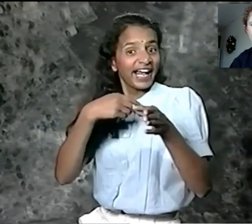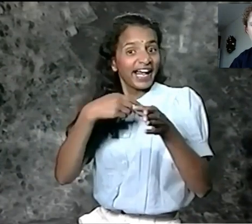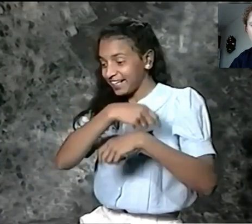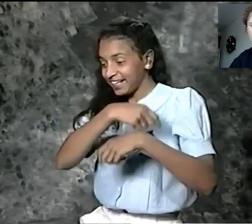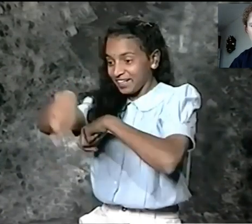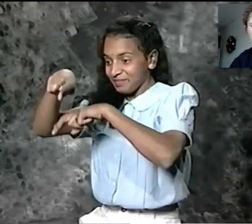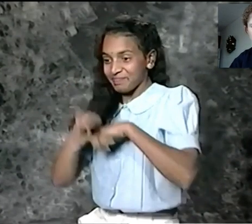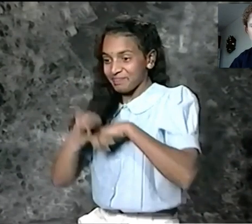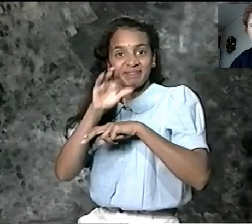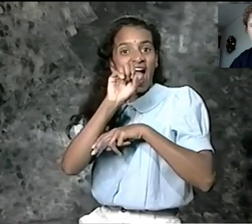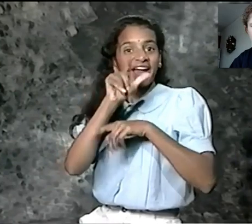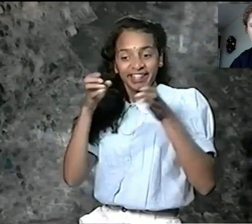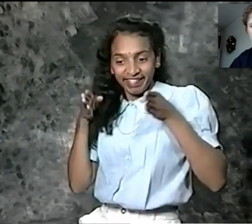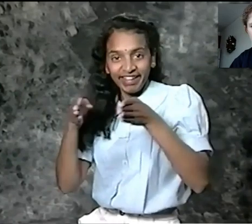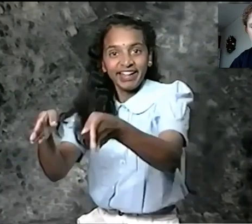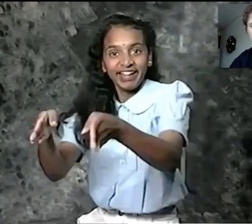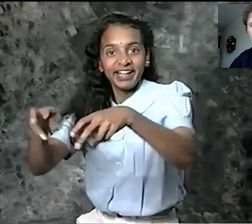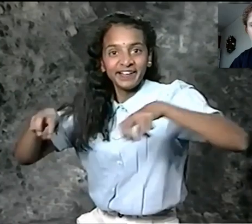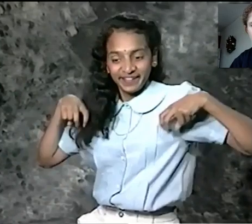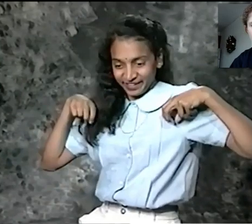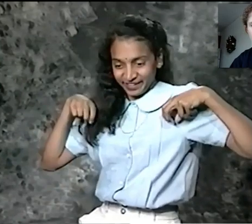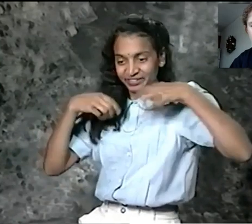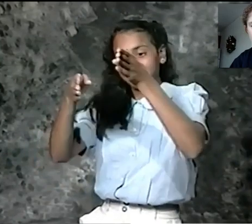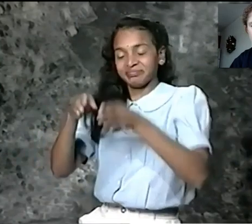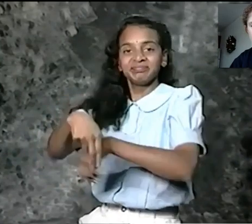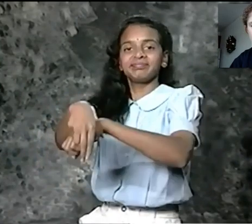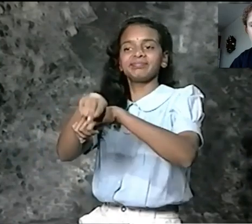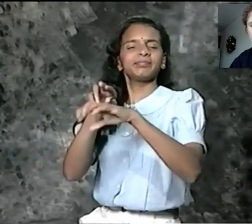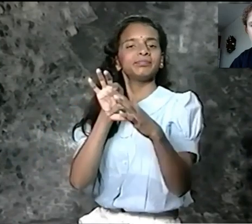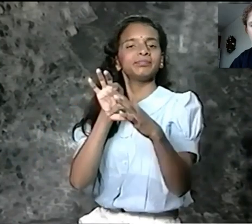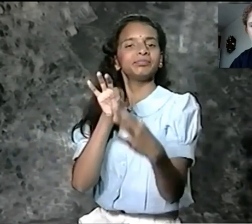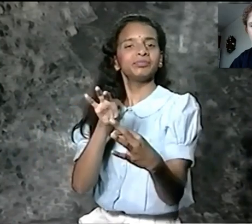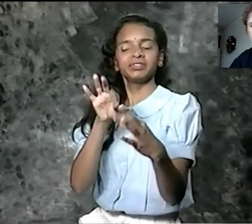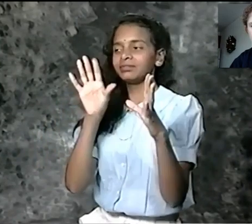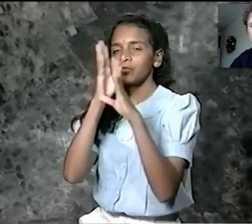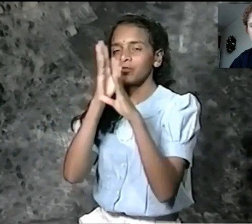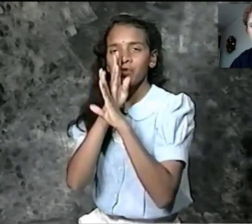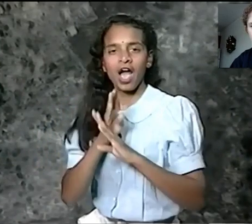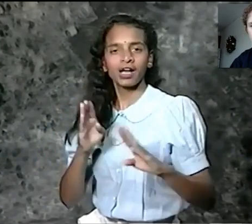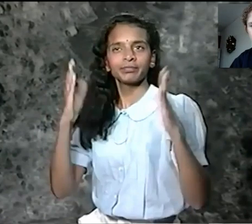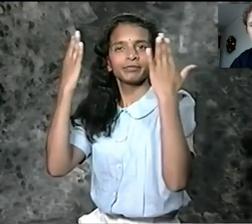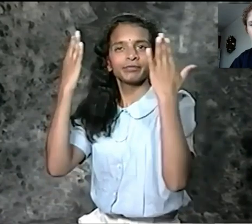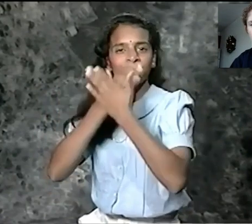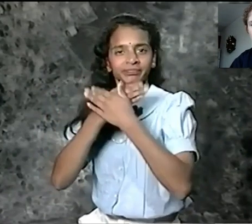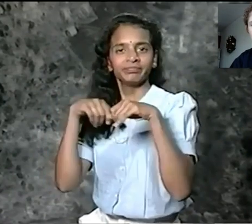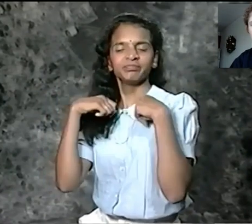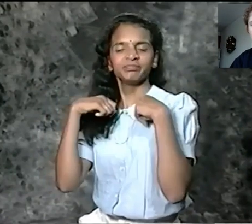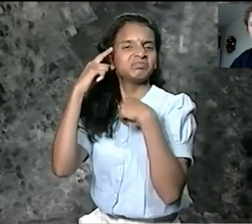get bothered, so I put my legs kind of in the aisle. And I'm thinking, perfect, I'm comfortable,